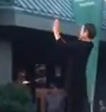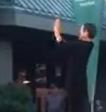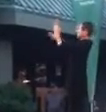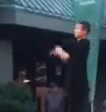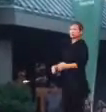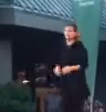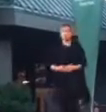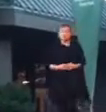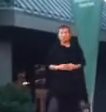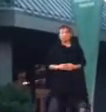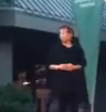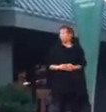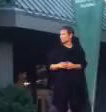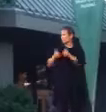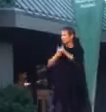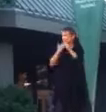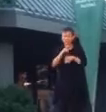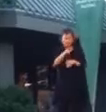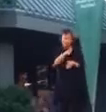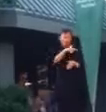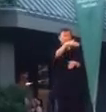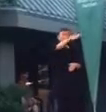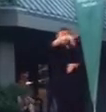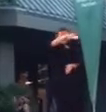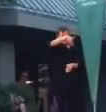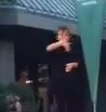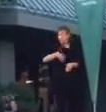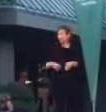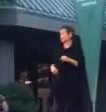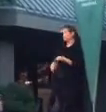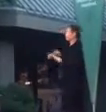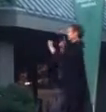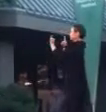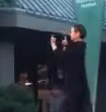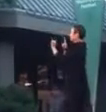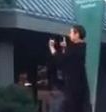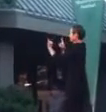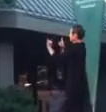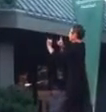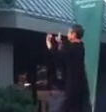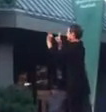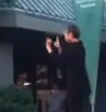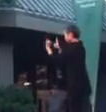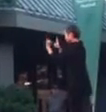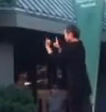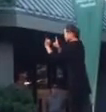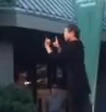And the door finally opened, and an acolyte came out, and they came in.